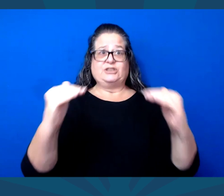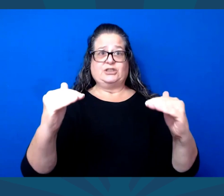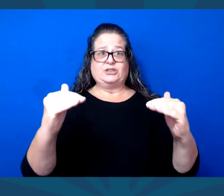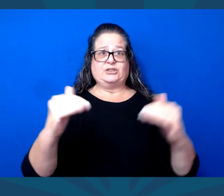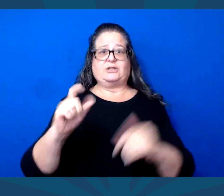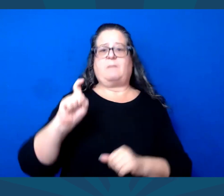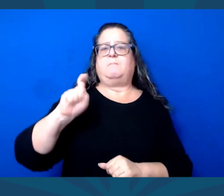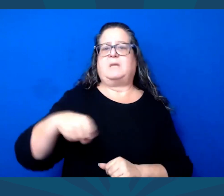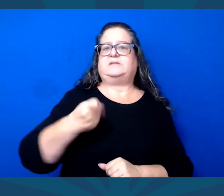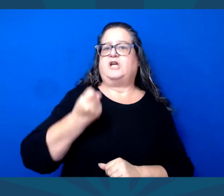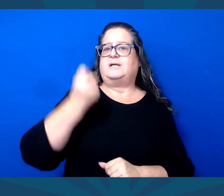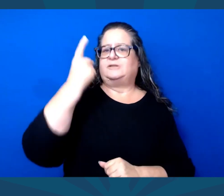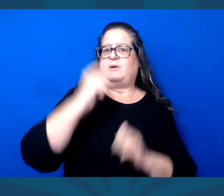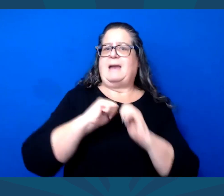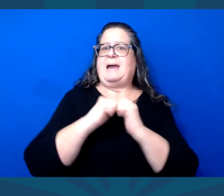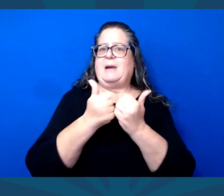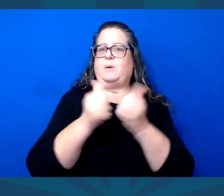implemented.